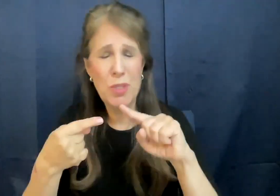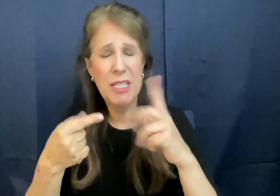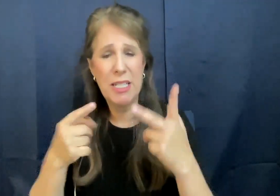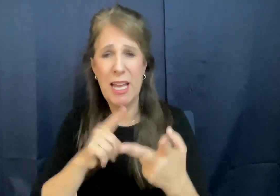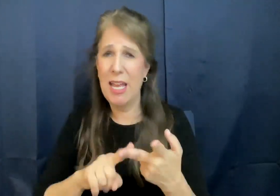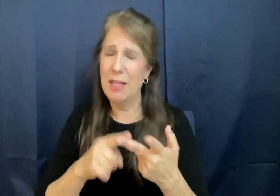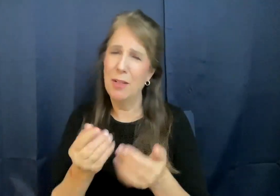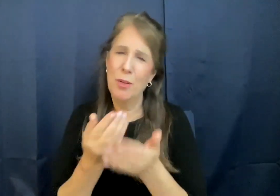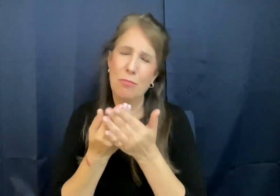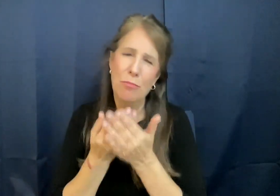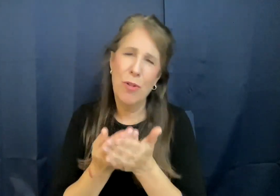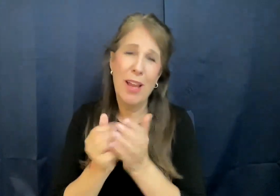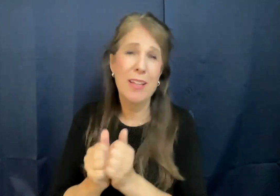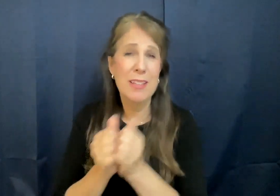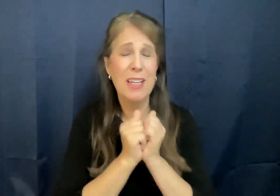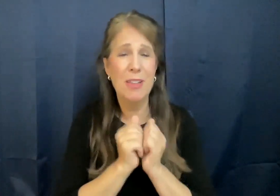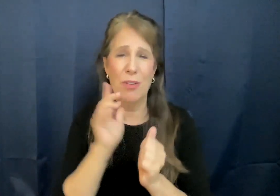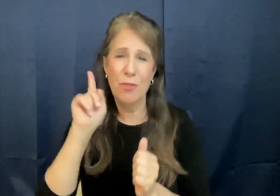sons and daughters in the IDF.